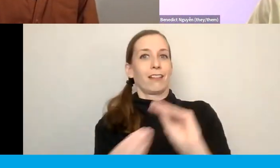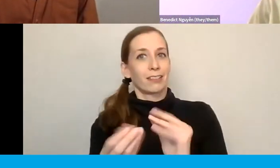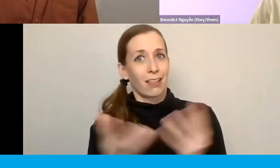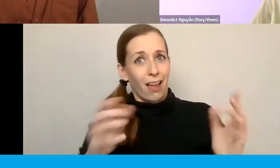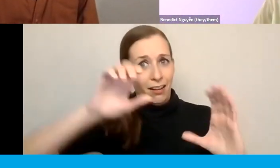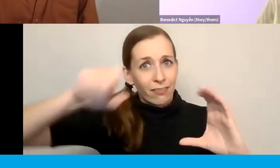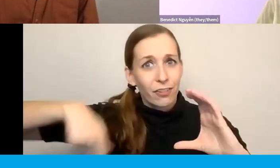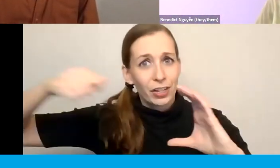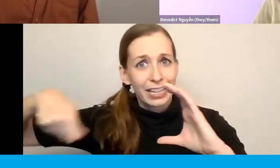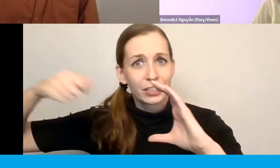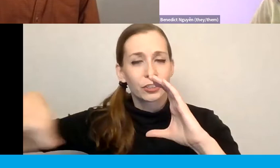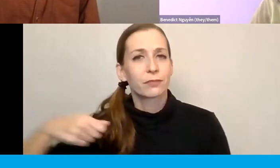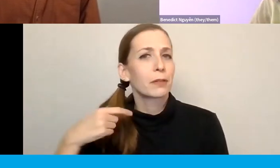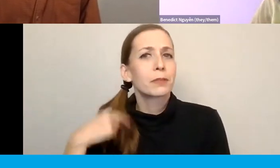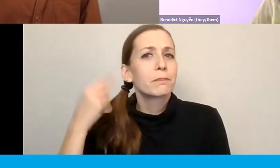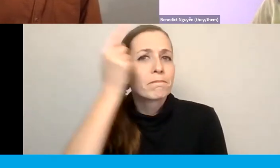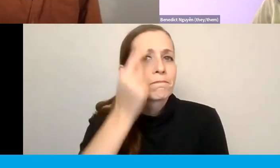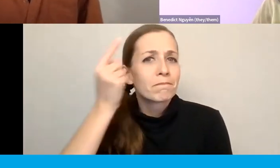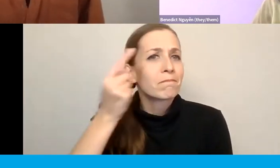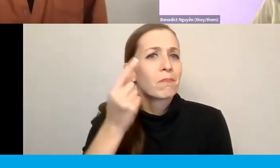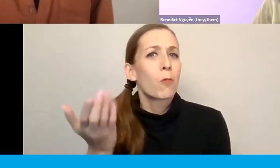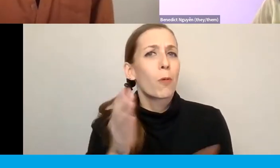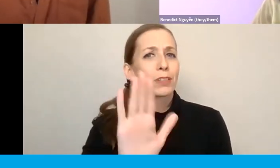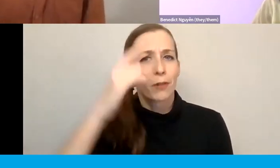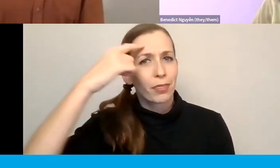What was that thought process like for you?